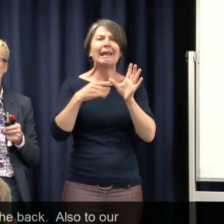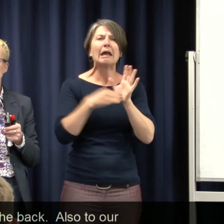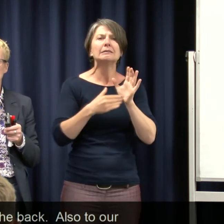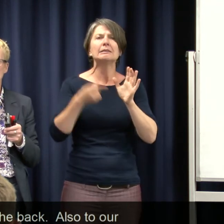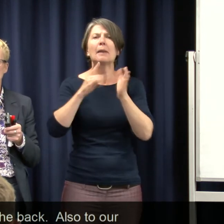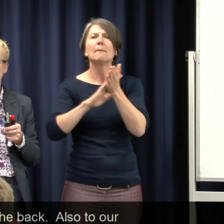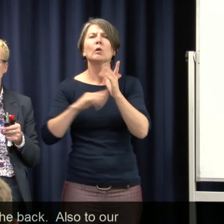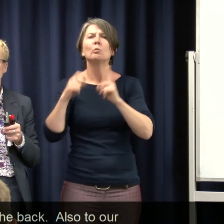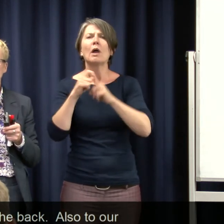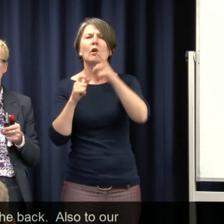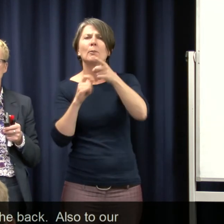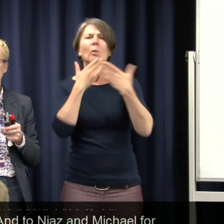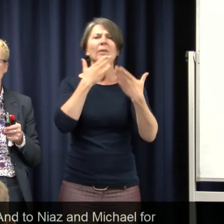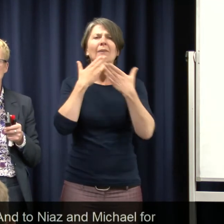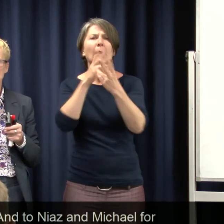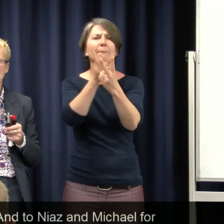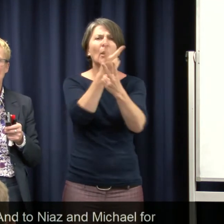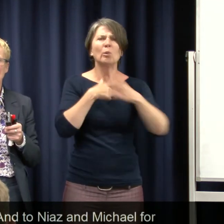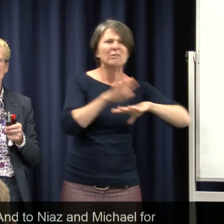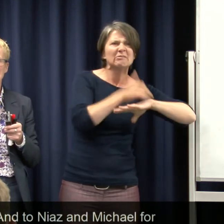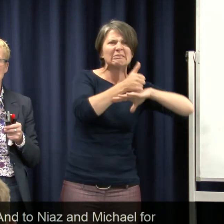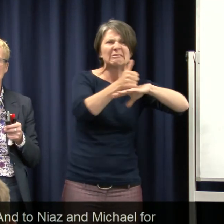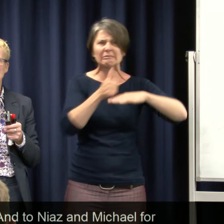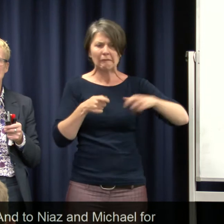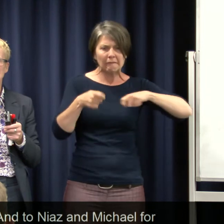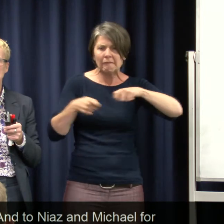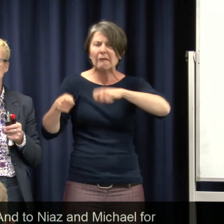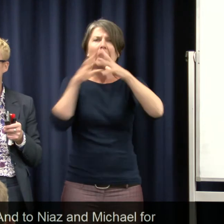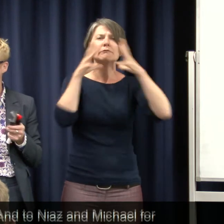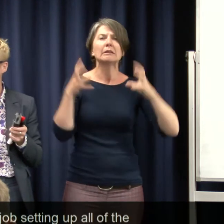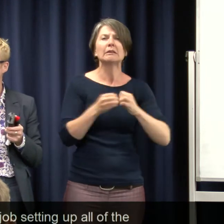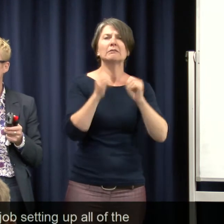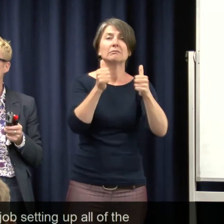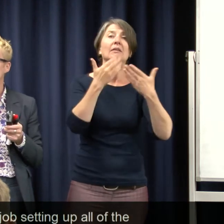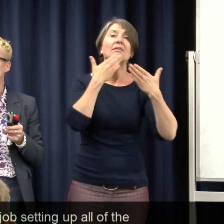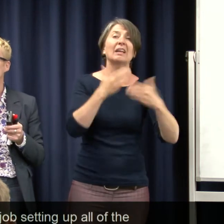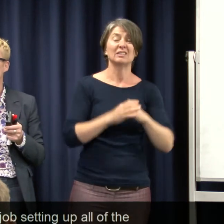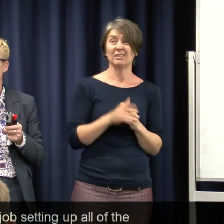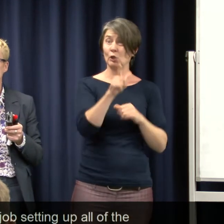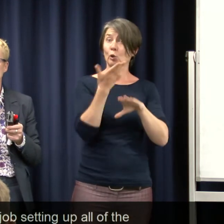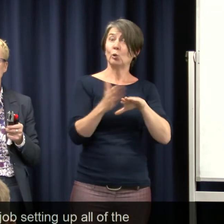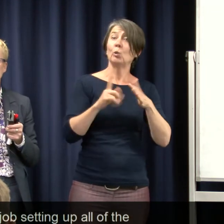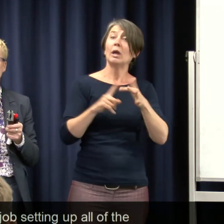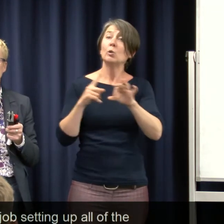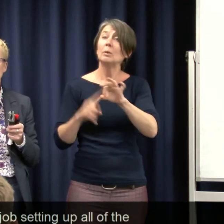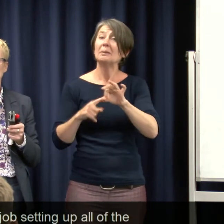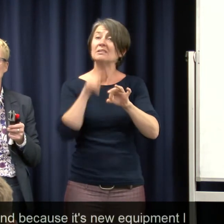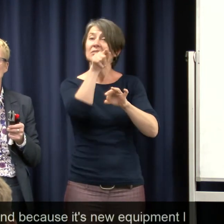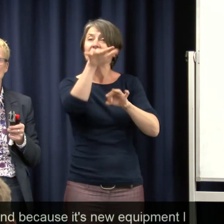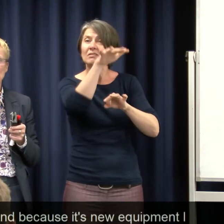job setting up all the equipment. And because it's new equipment, I think we'll have a lot that we've learnt from